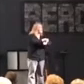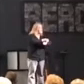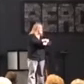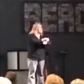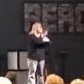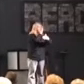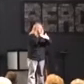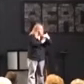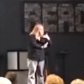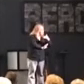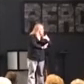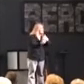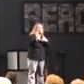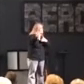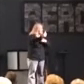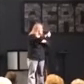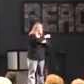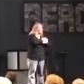be humble,